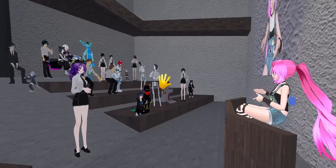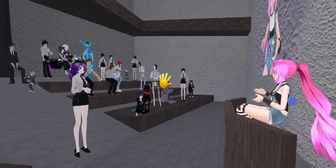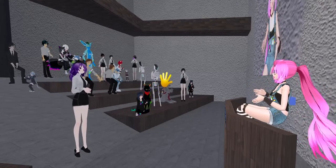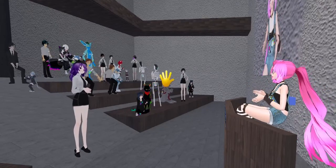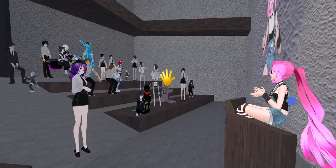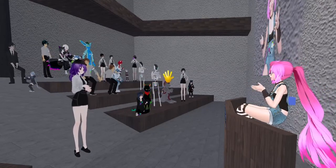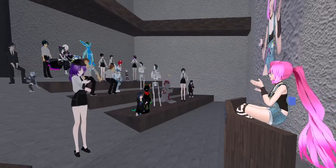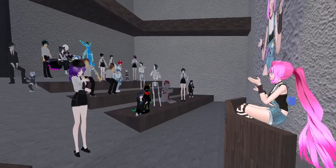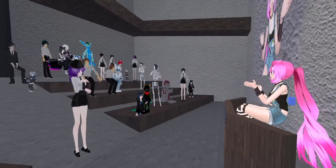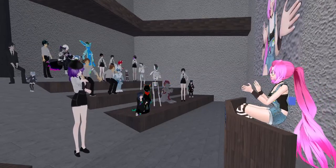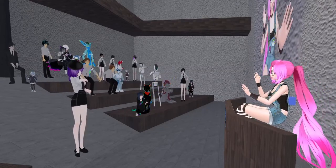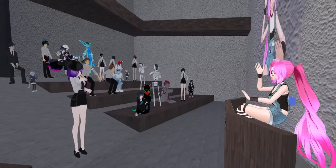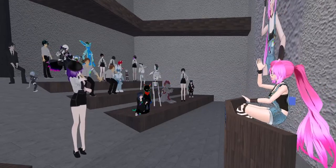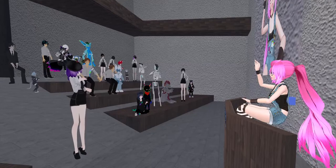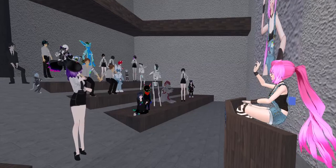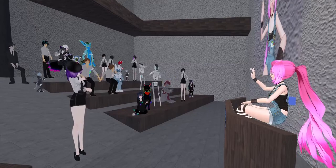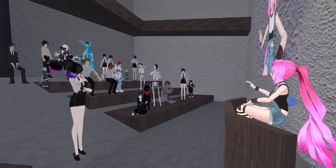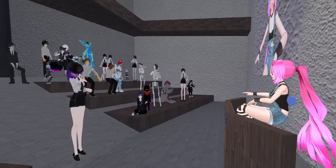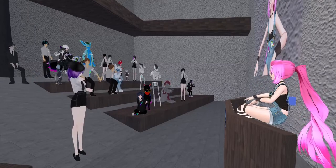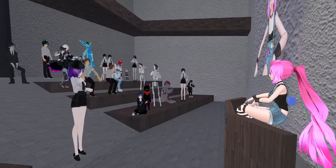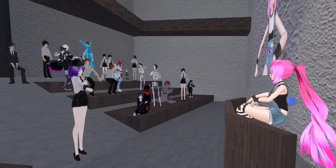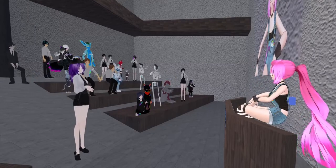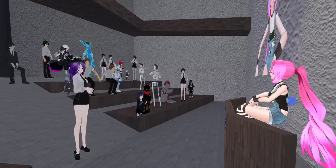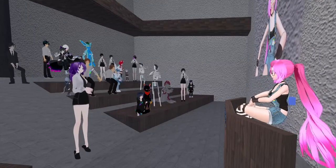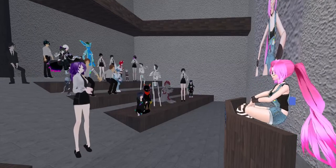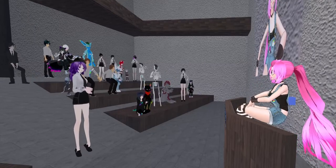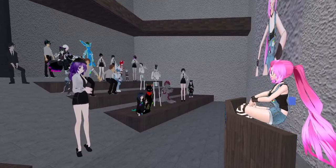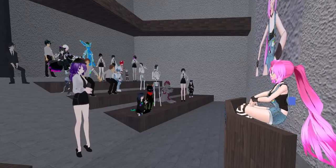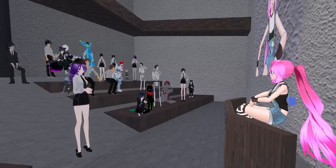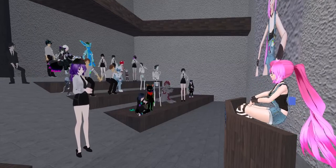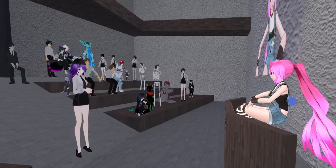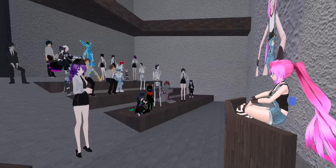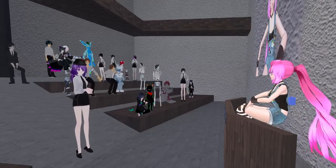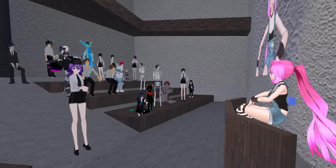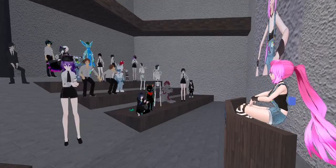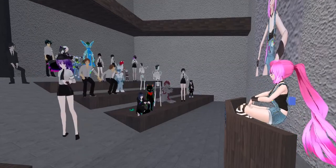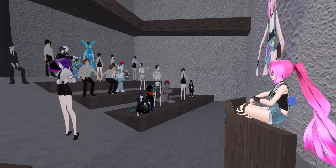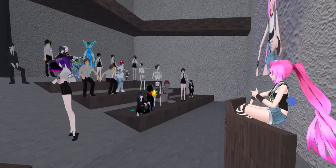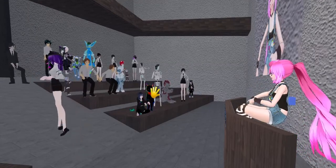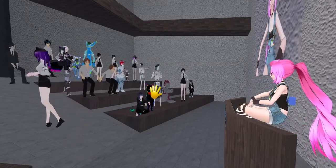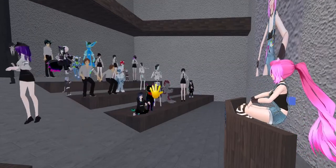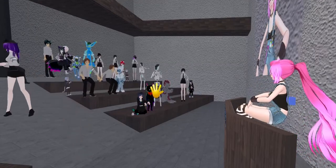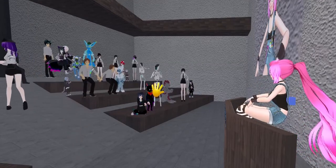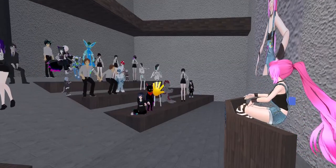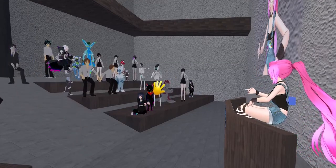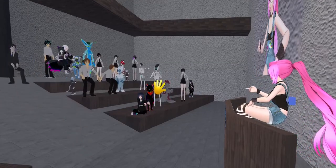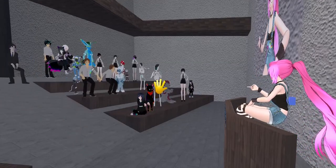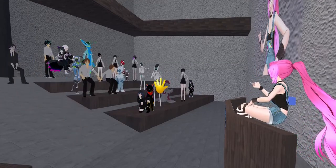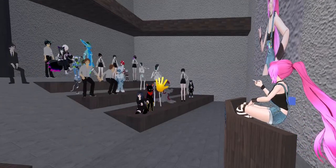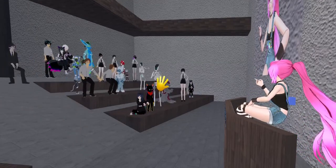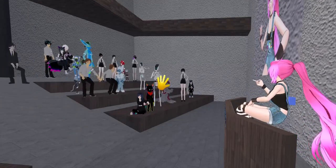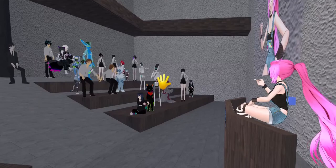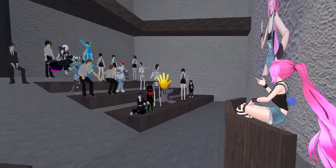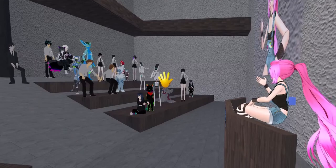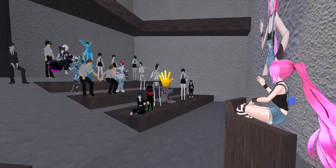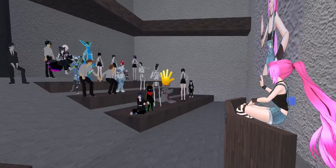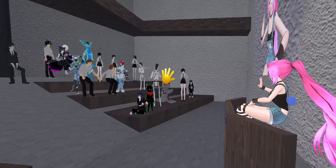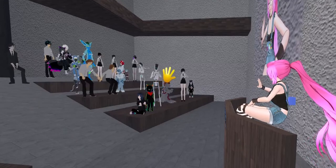Okay. What? Like, it's totally context. Yeah. Okay. That's a great question, though. And Jeremy, I see you have a question, too. What's